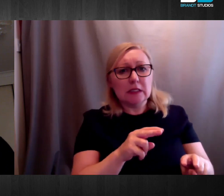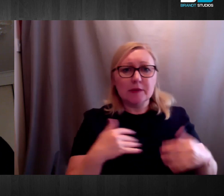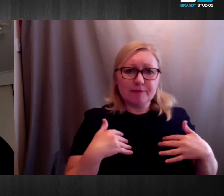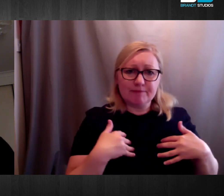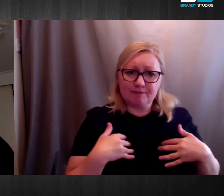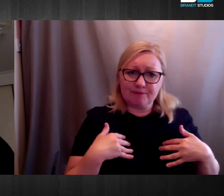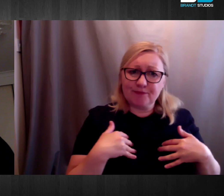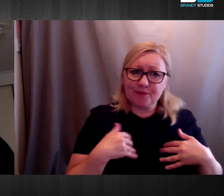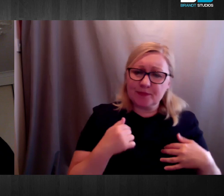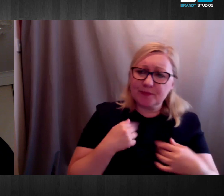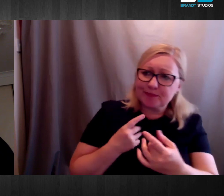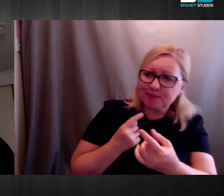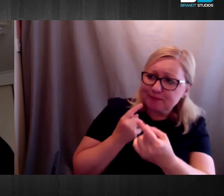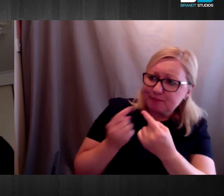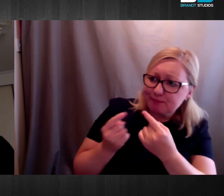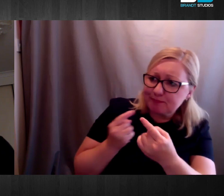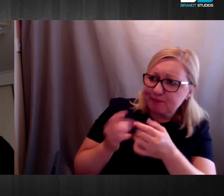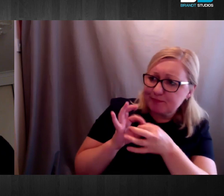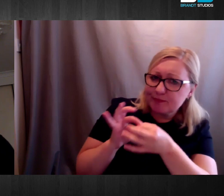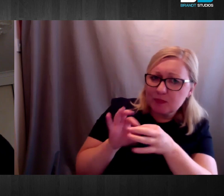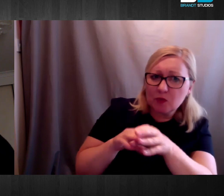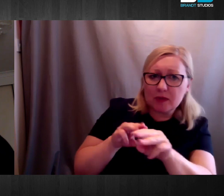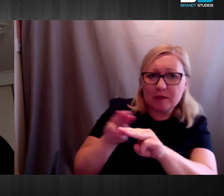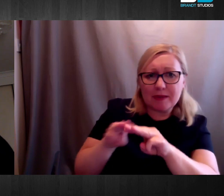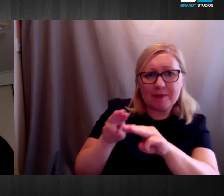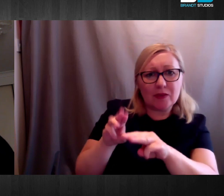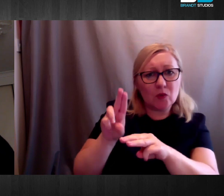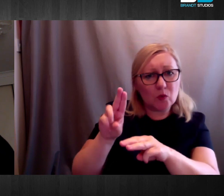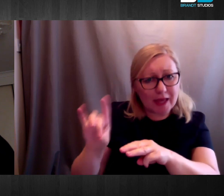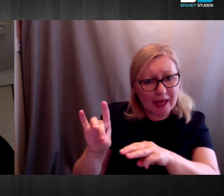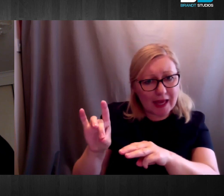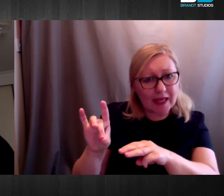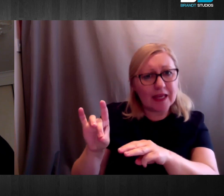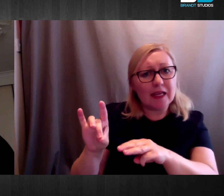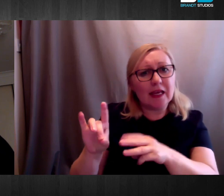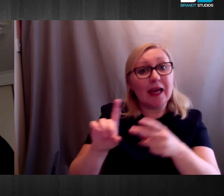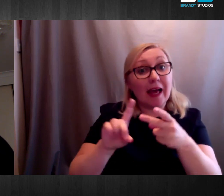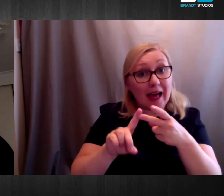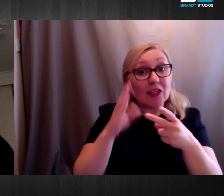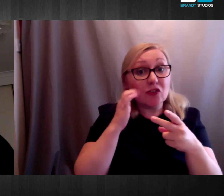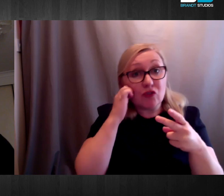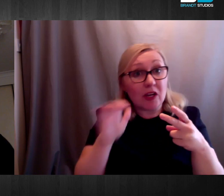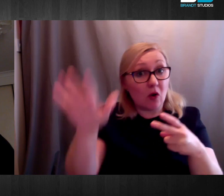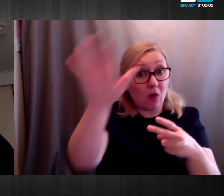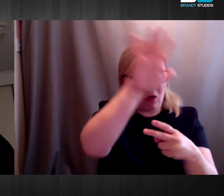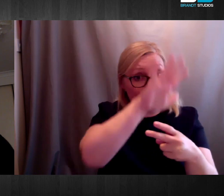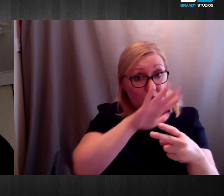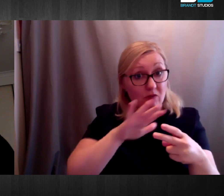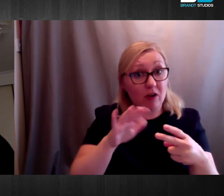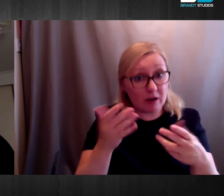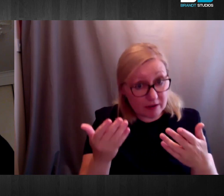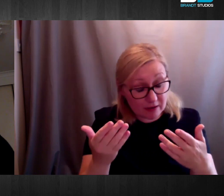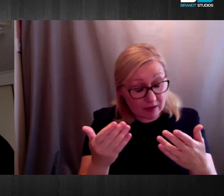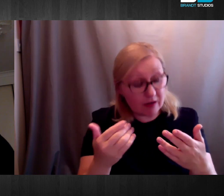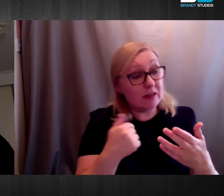then across Australia. So I spoke to a researcher who wanted at that time, to be able